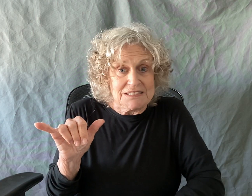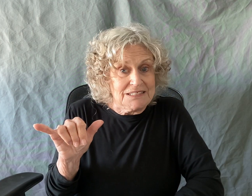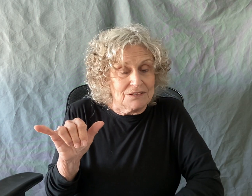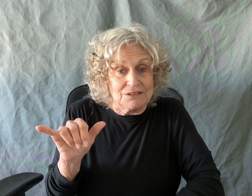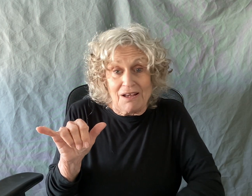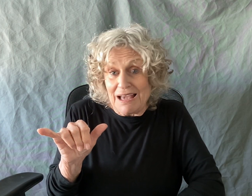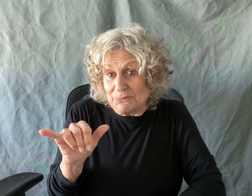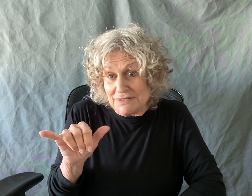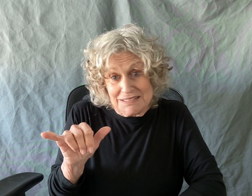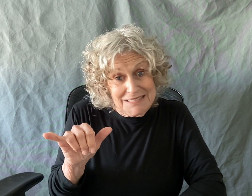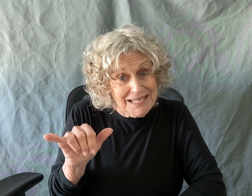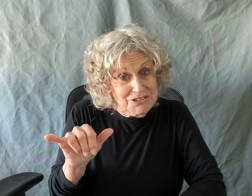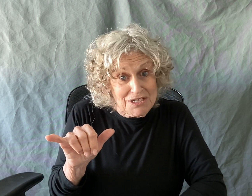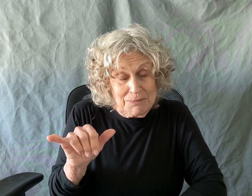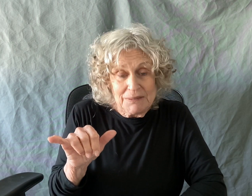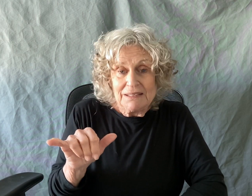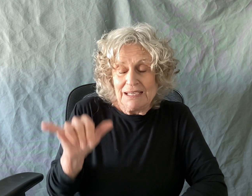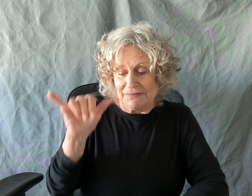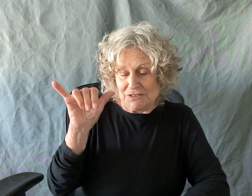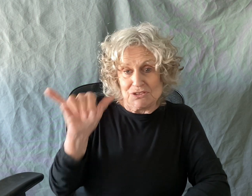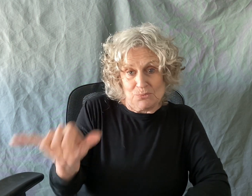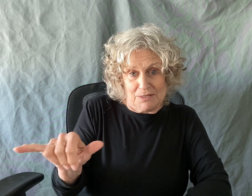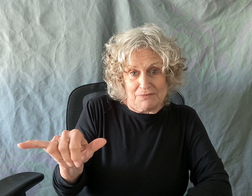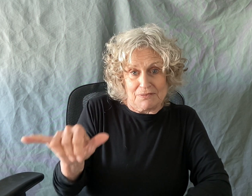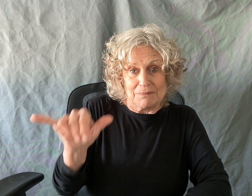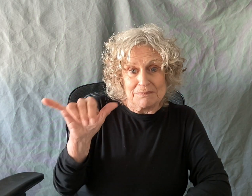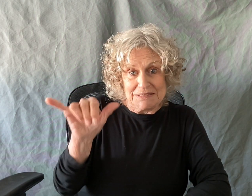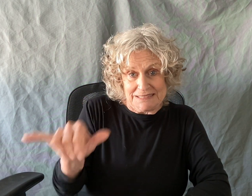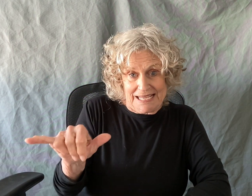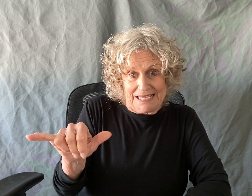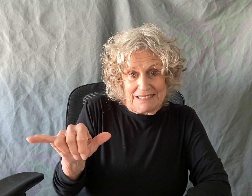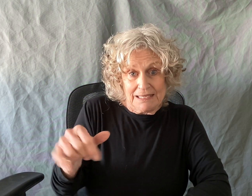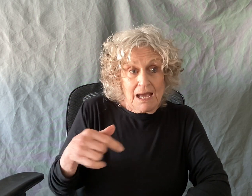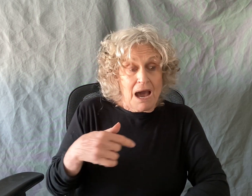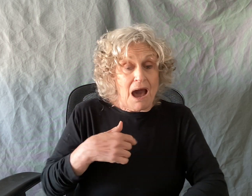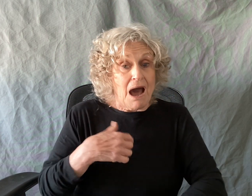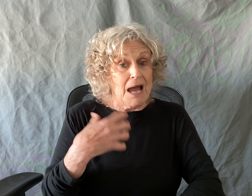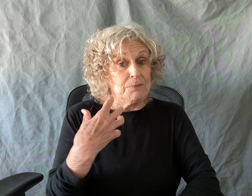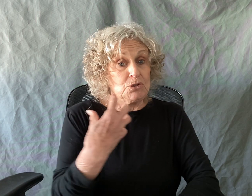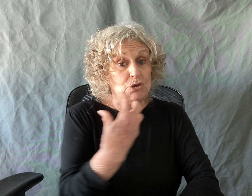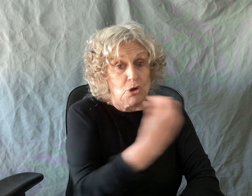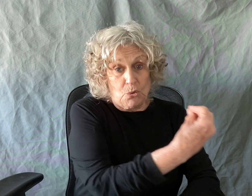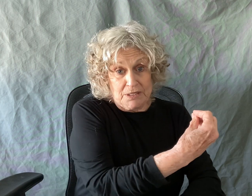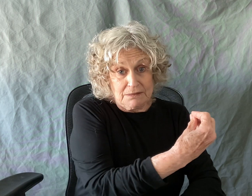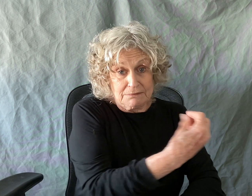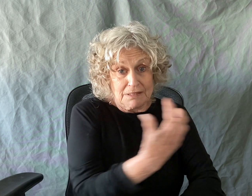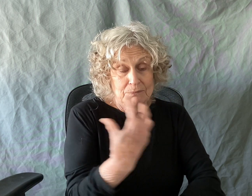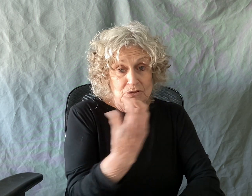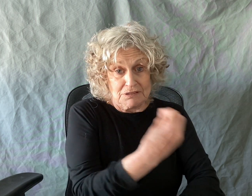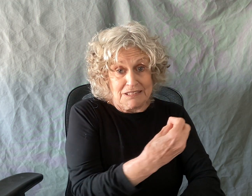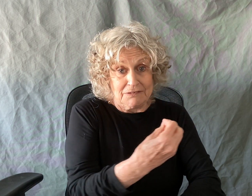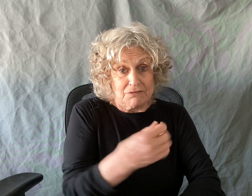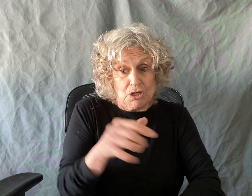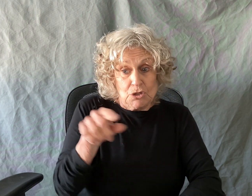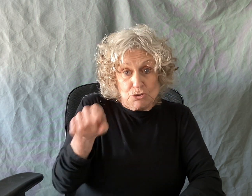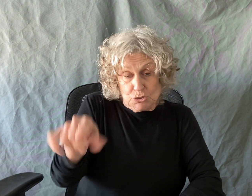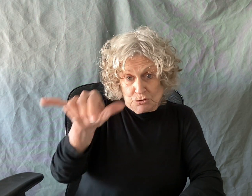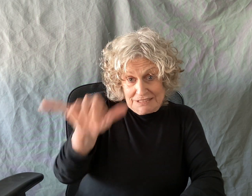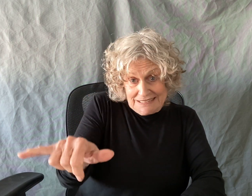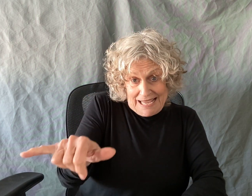a lot with this hand shape, and this is one of them. Stay. I'm going to leave. You